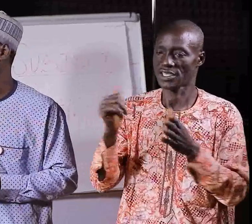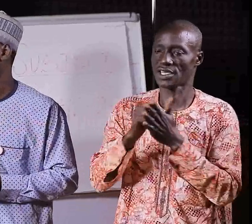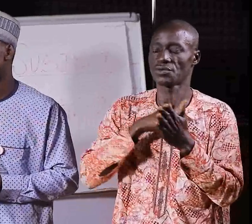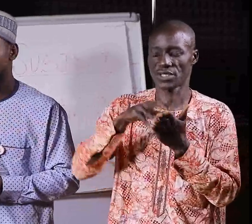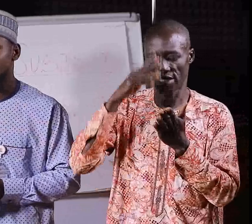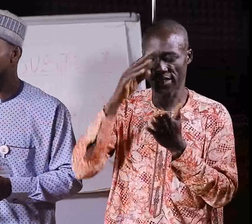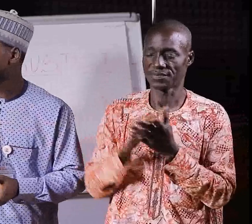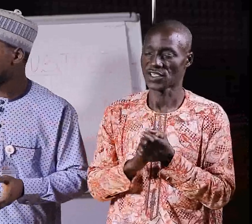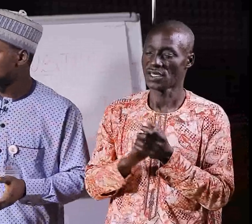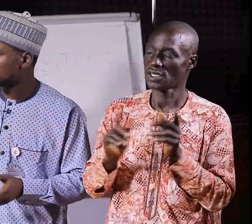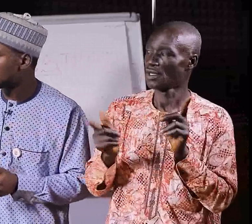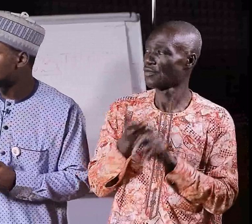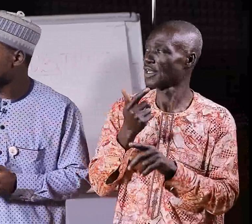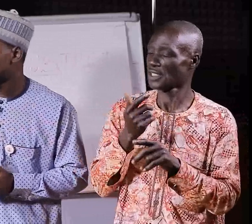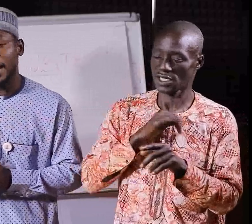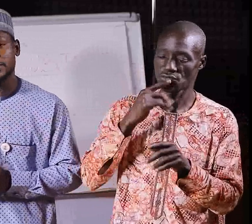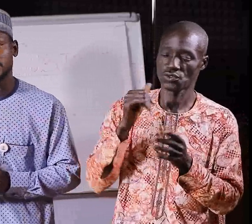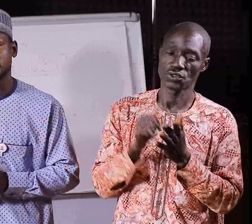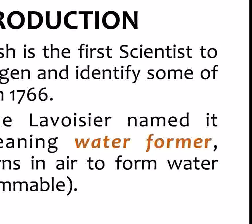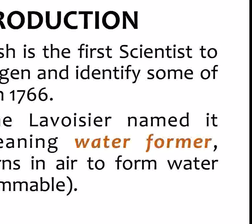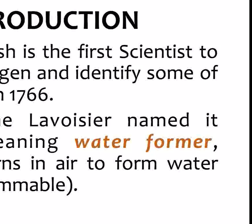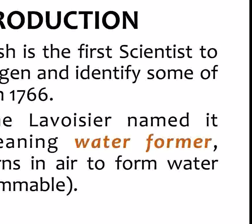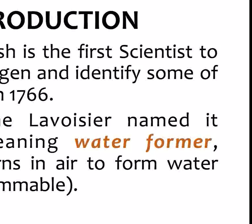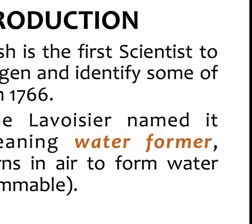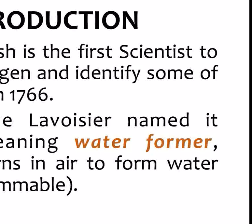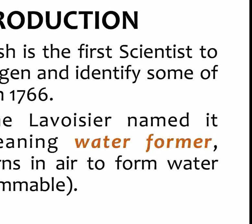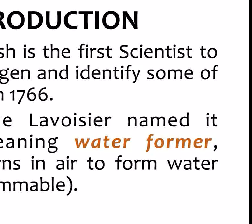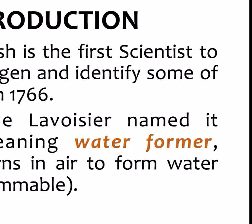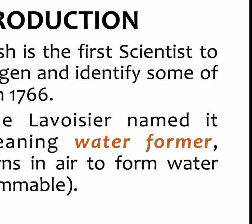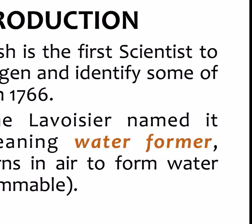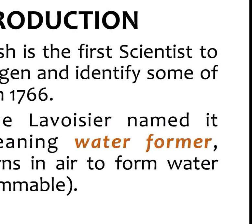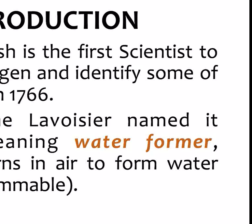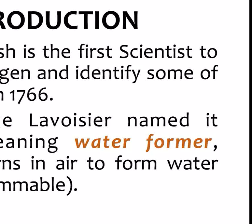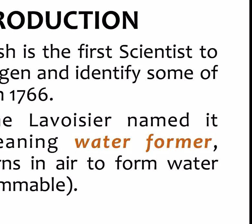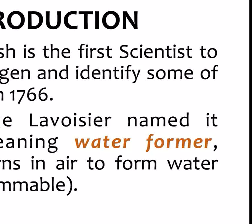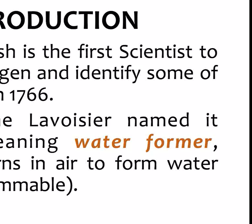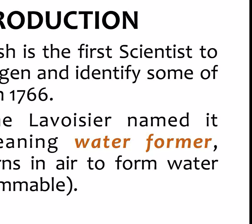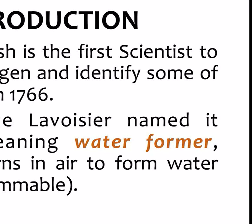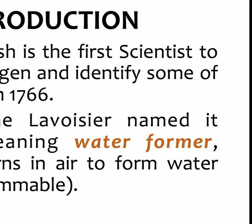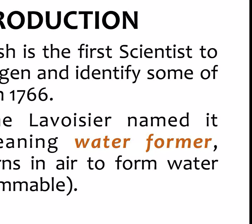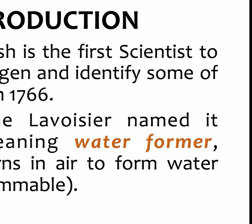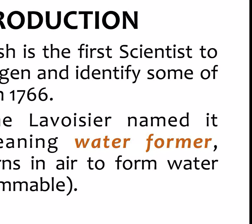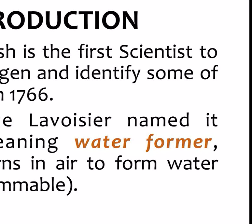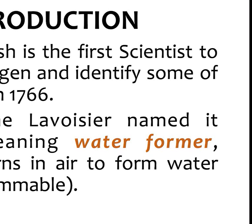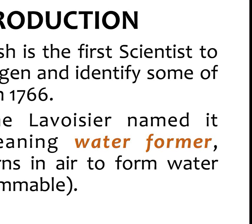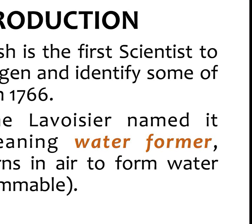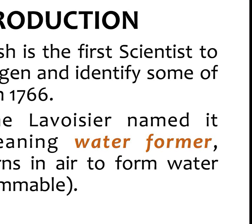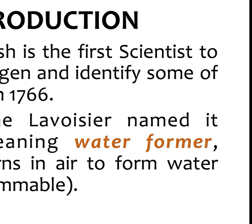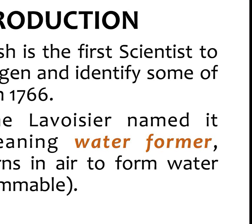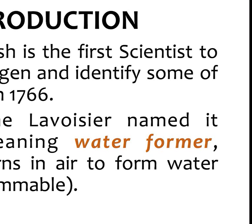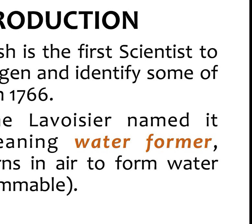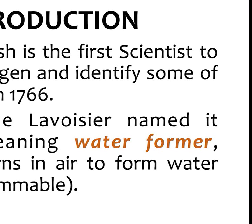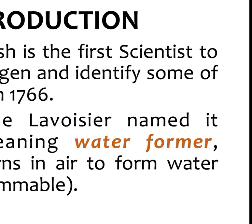discuss. First, we talk about hydrogen, and we say hydrogen is discovered, or it was discovered by a scientist called